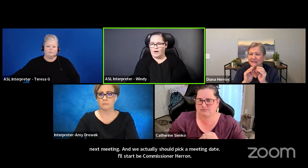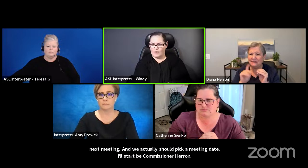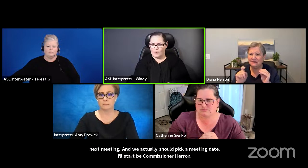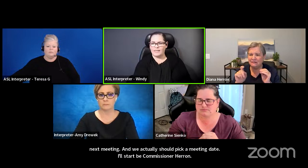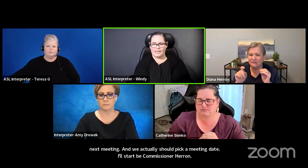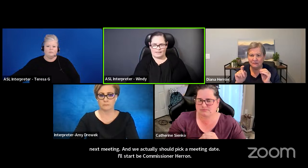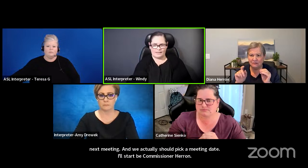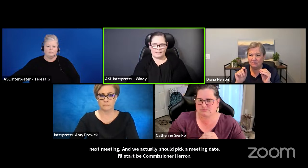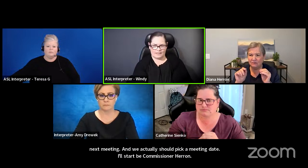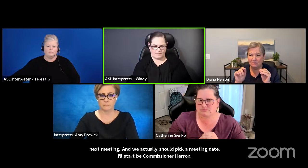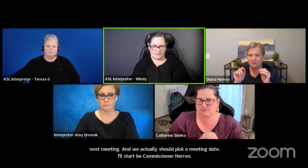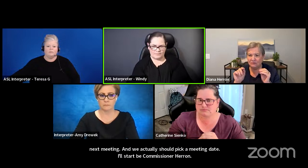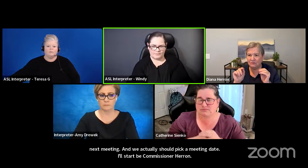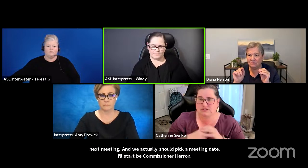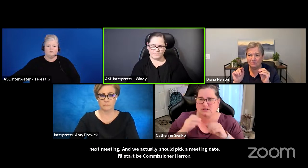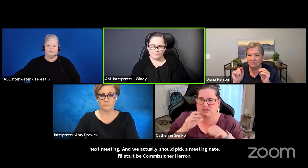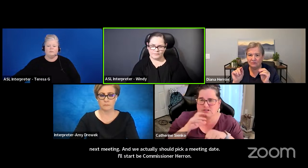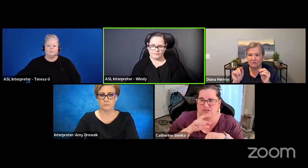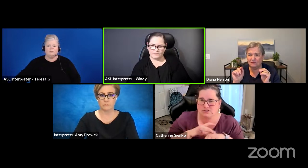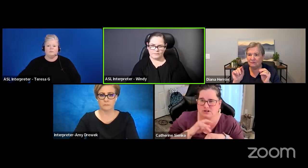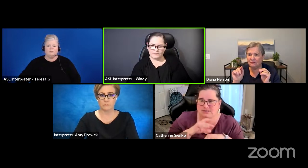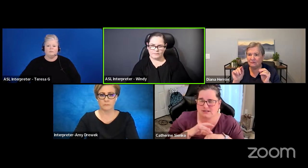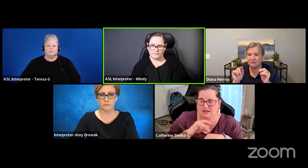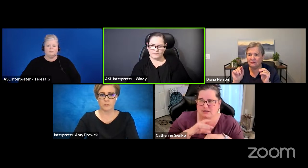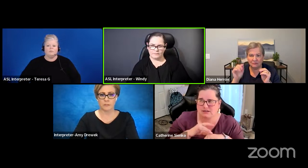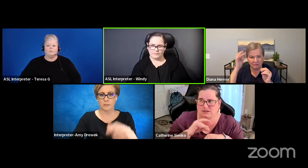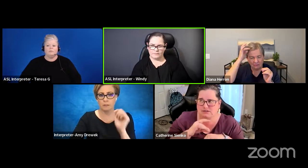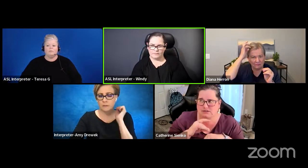to coordinate the next meeting?